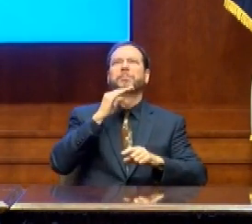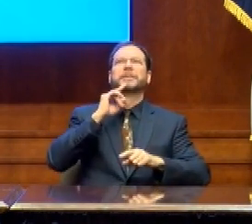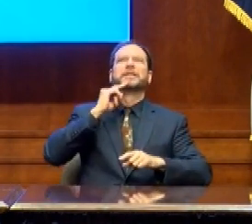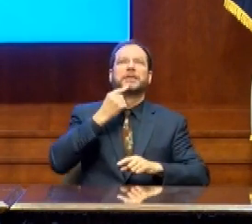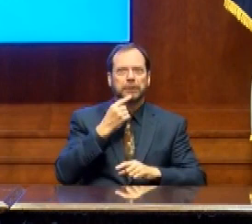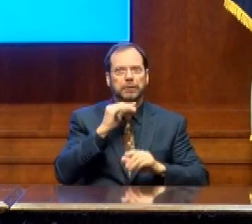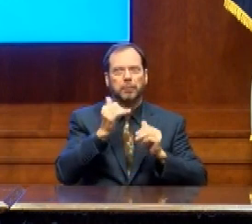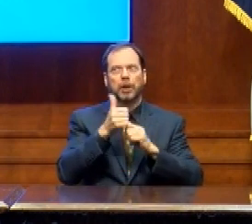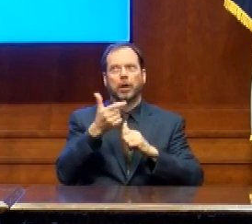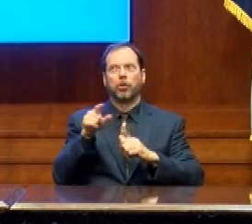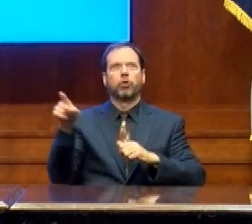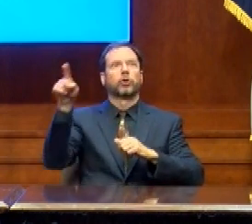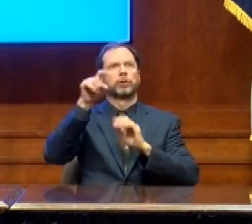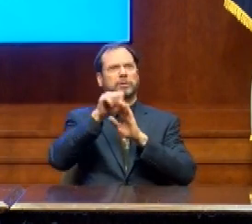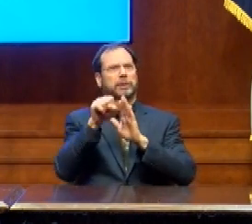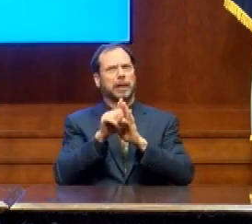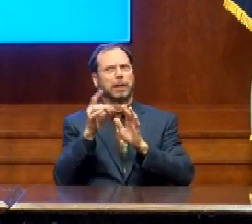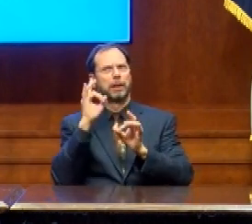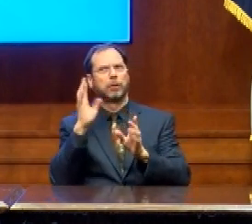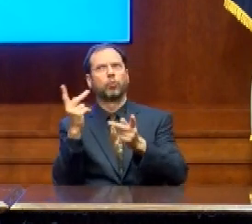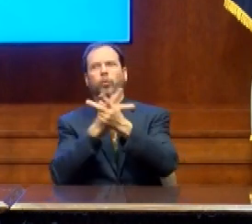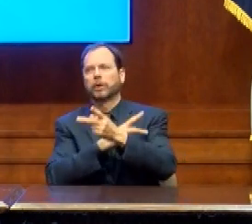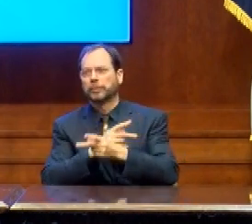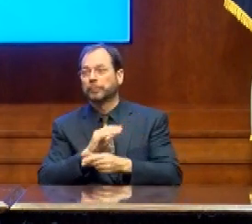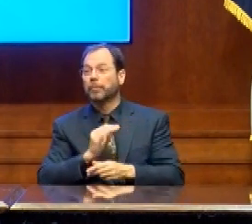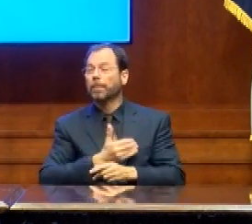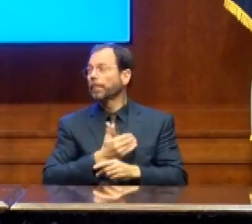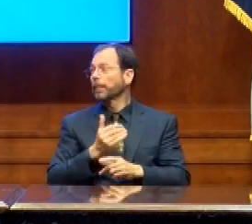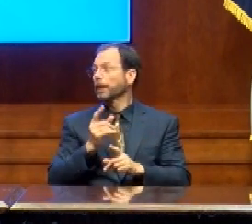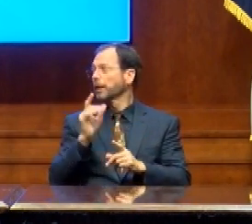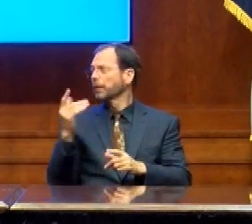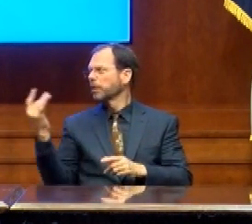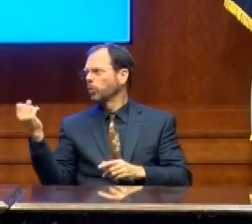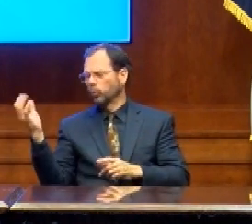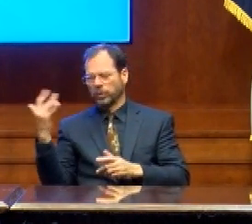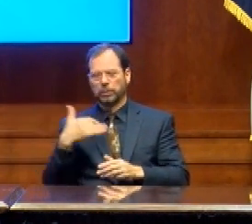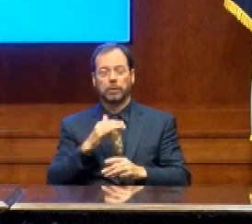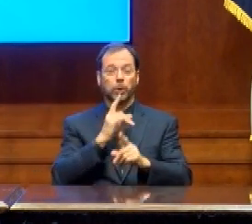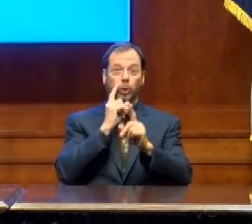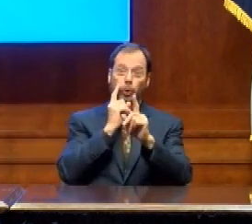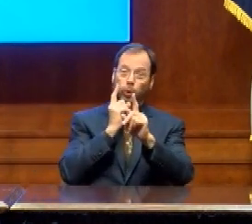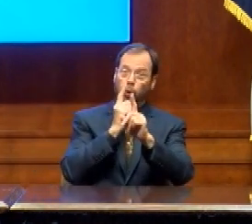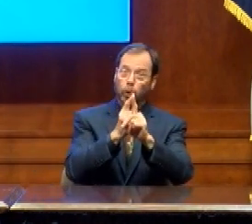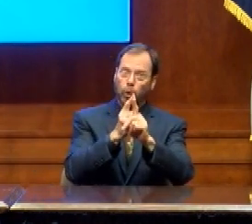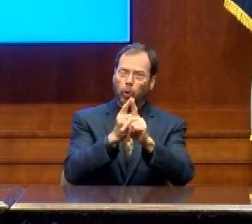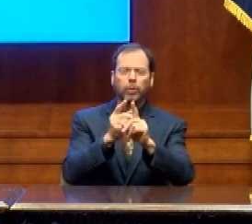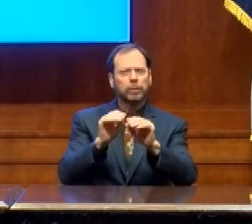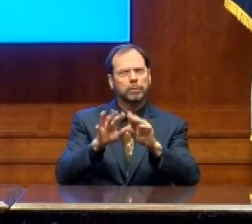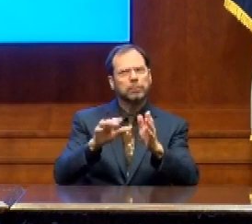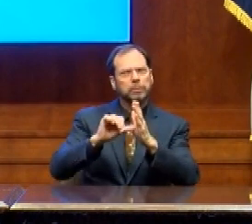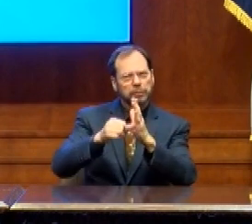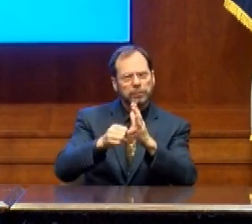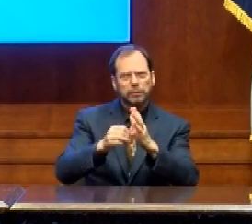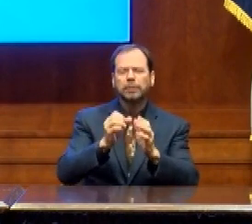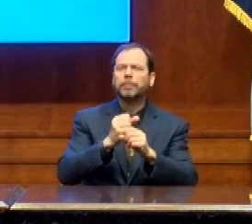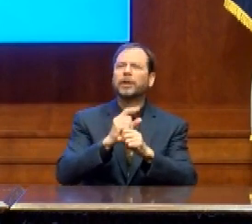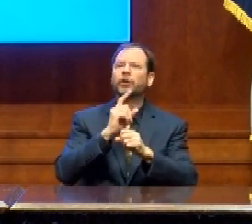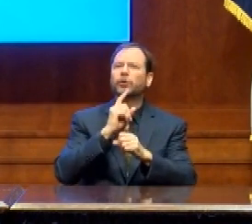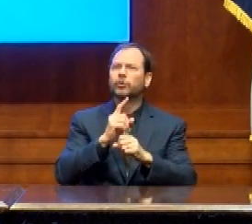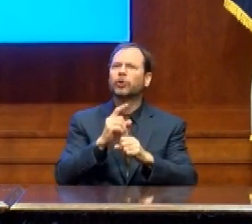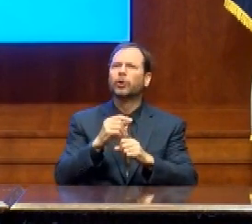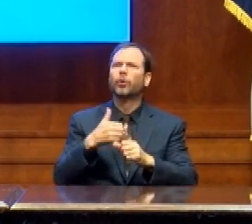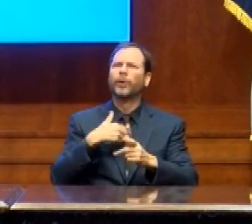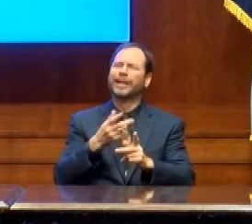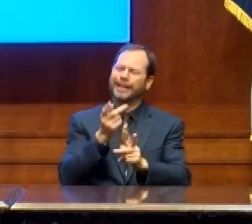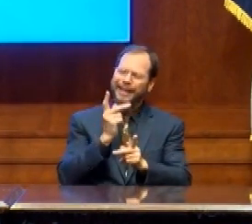as severe as it is in some other states. Our goal, if I could, let me go ahead. Our goal, just to be clear, is to make